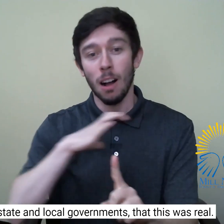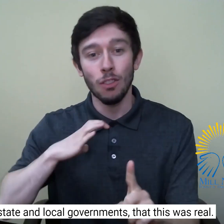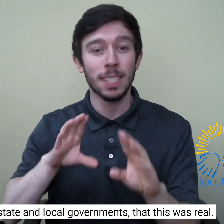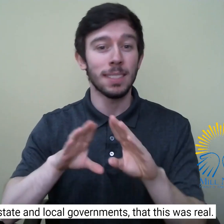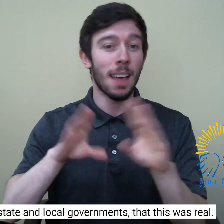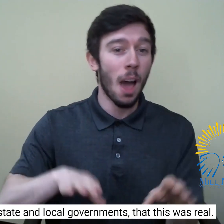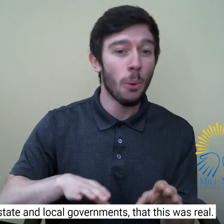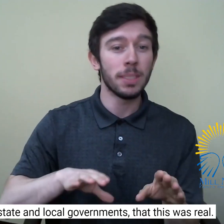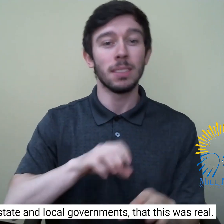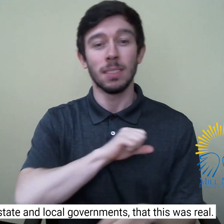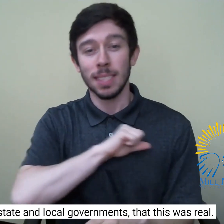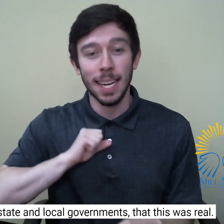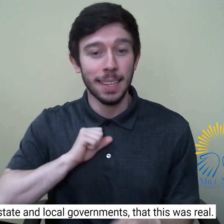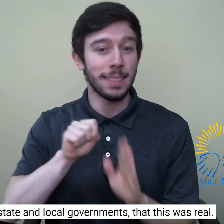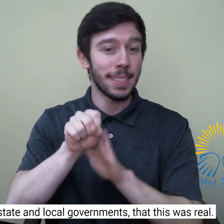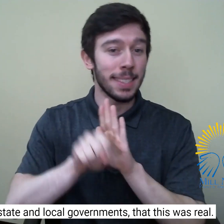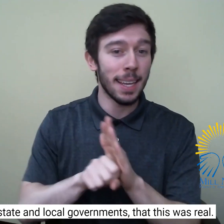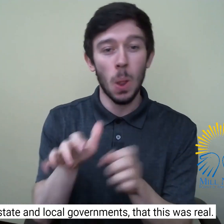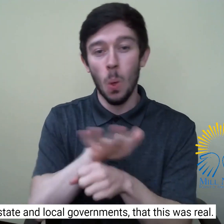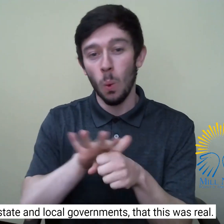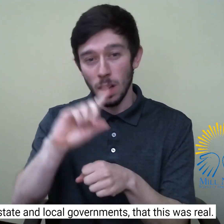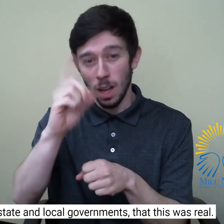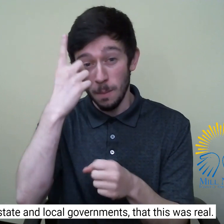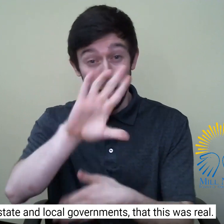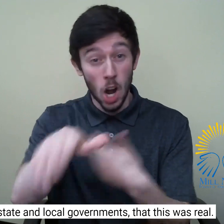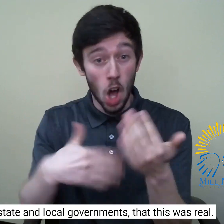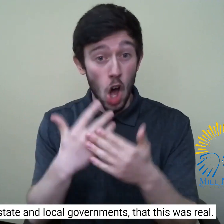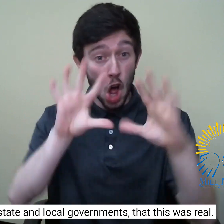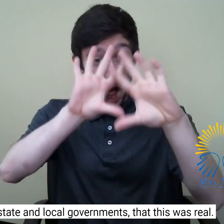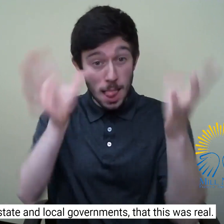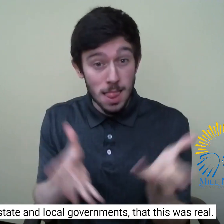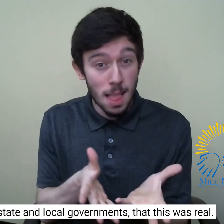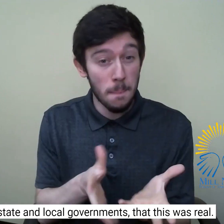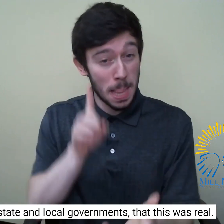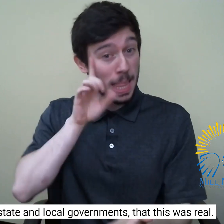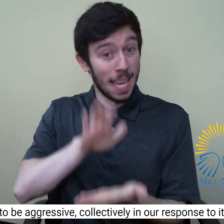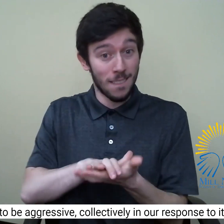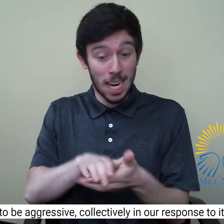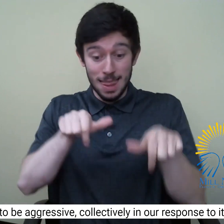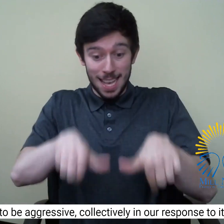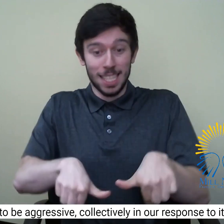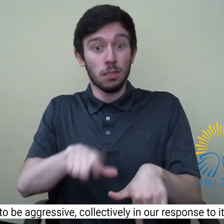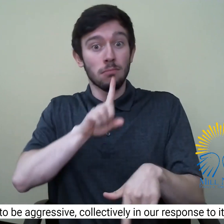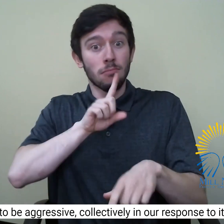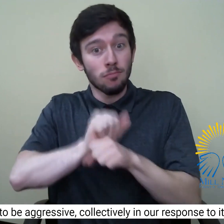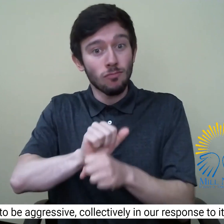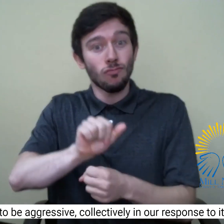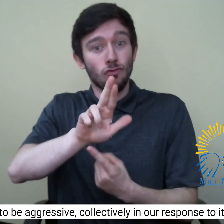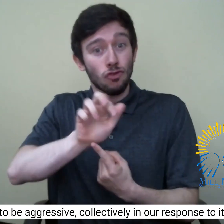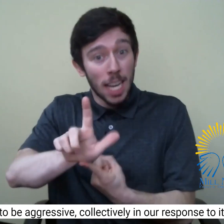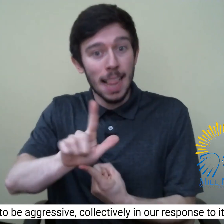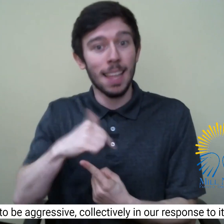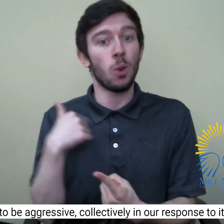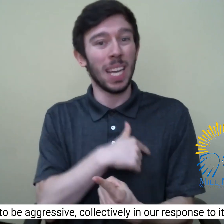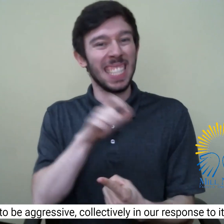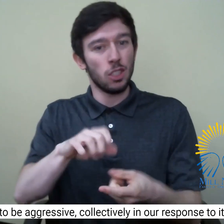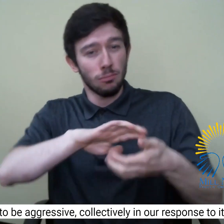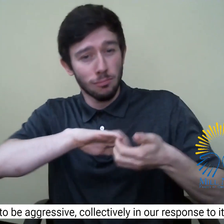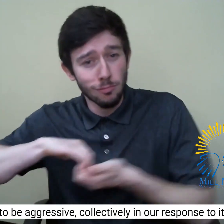Senate, from our state and local governments, that this was real and that we needed to be aggressive collectively in our